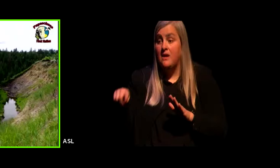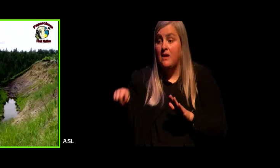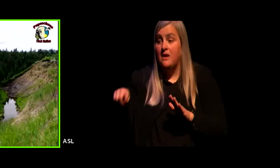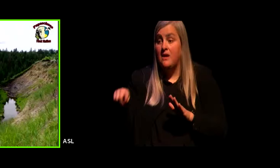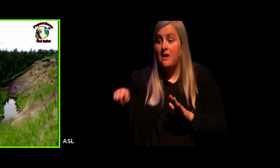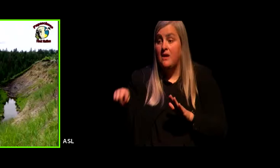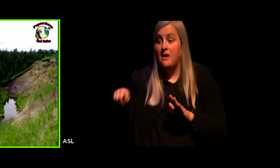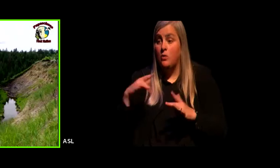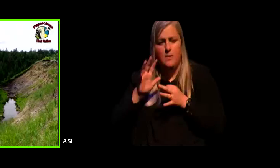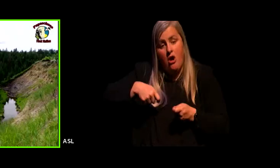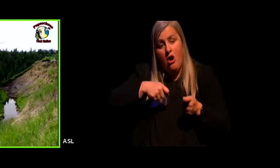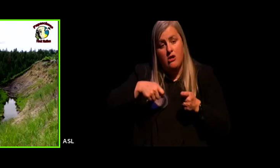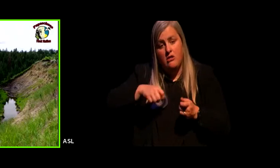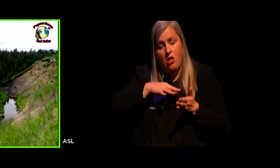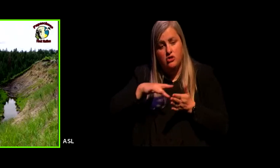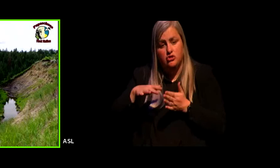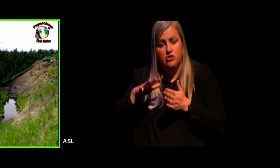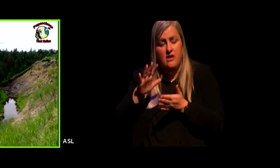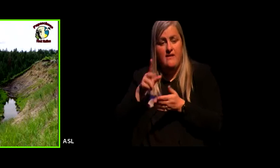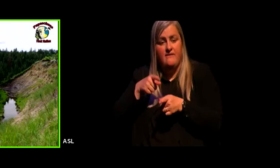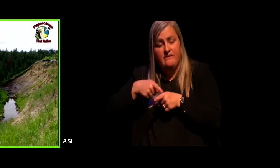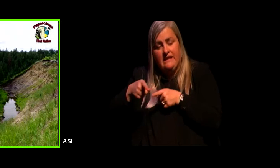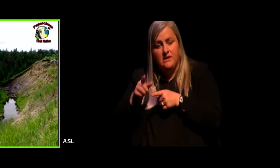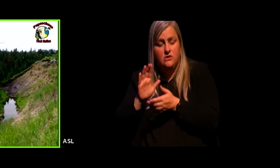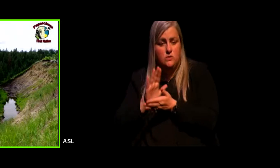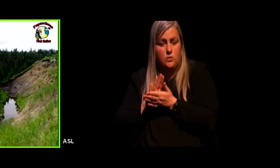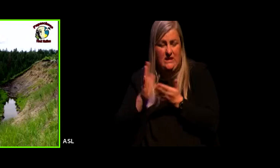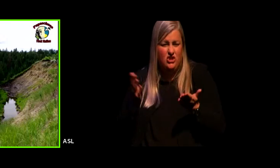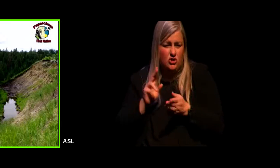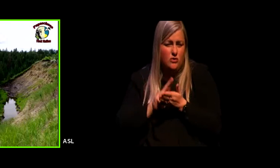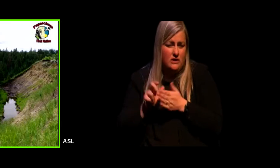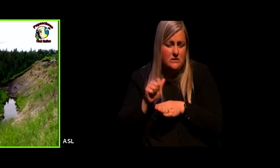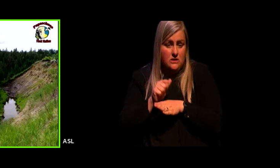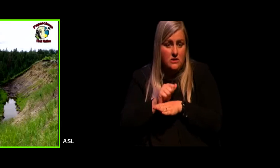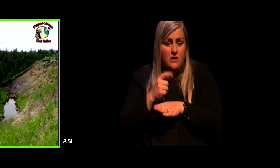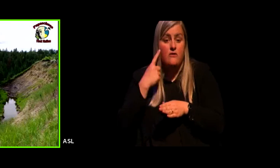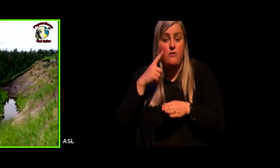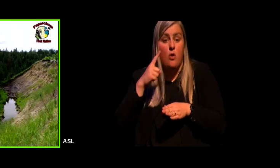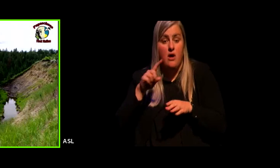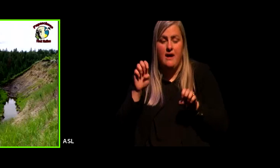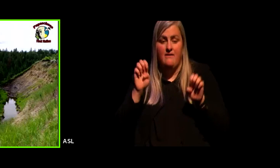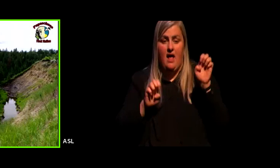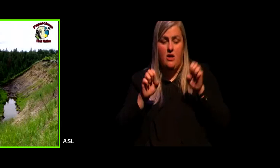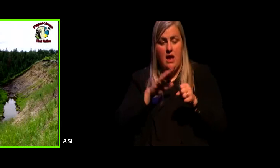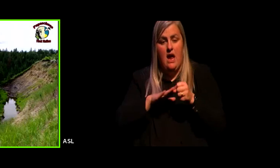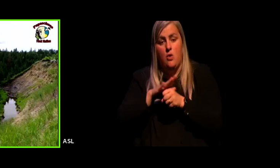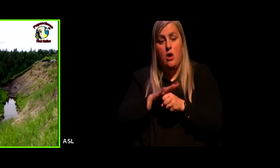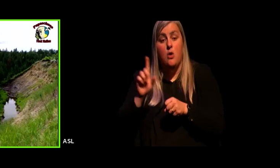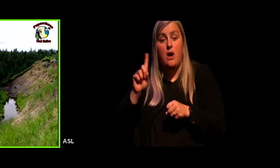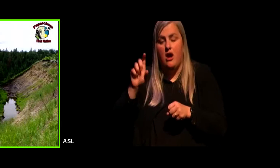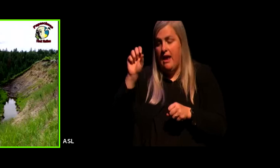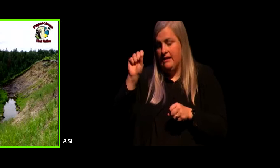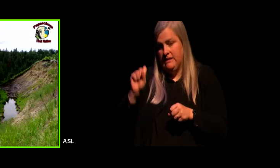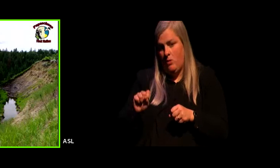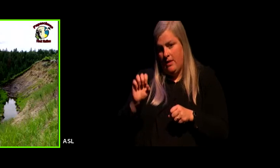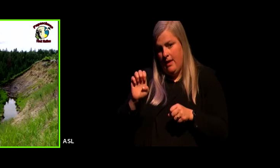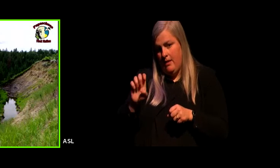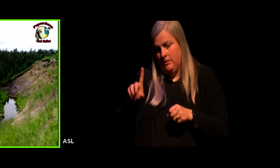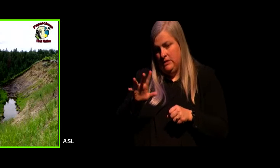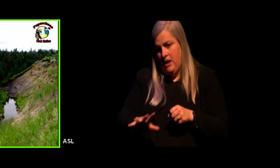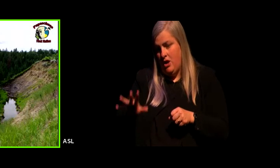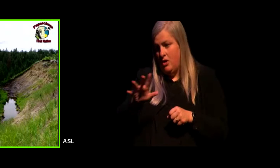School here at the University of Alberta to do an evaluation of an area in the southern part of Edmonton. For people who